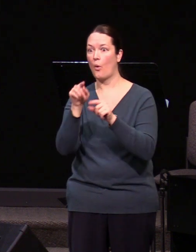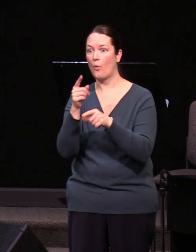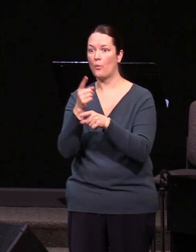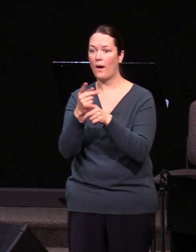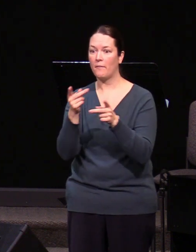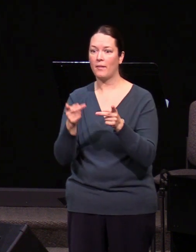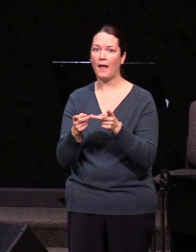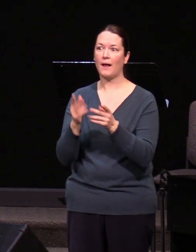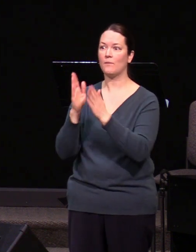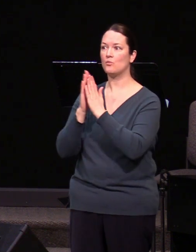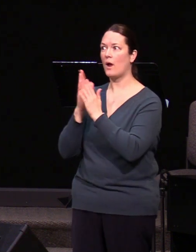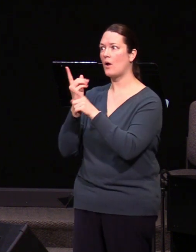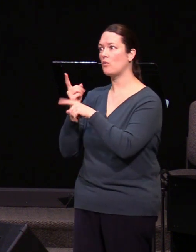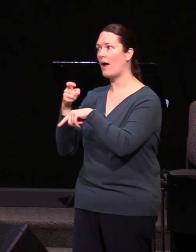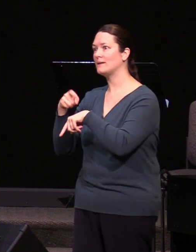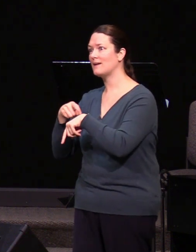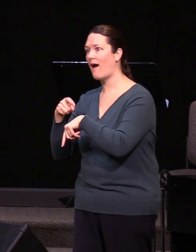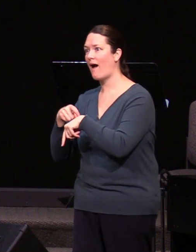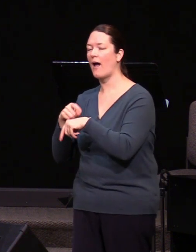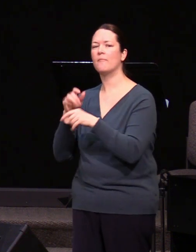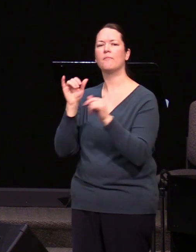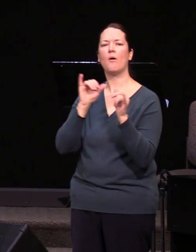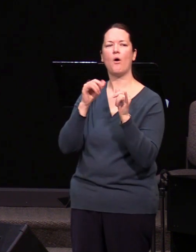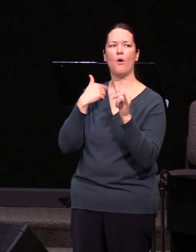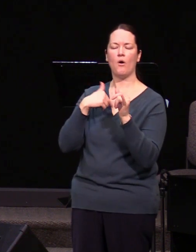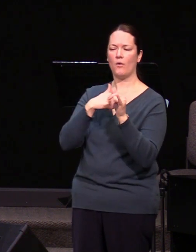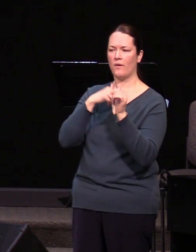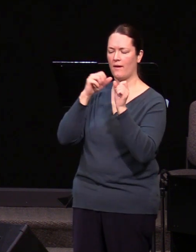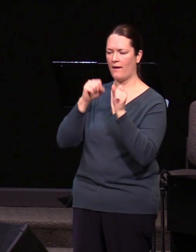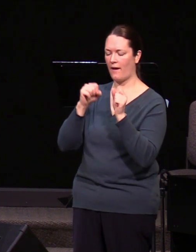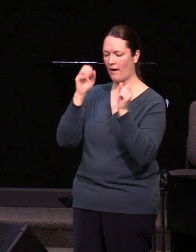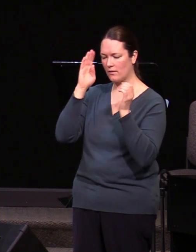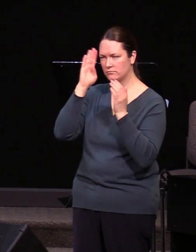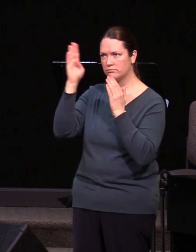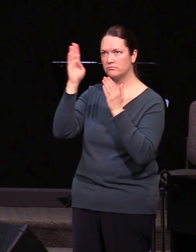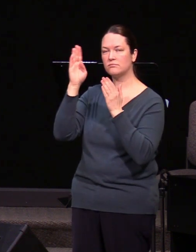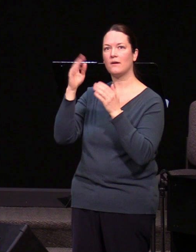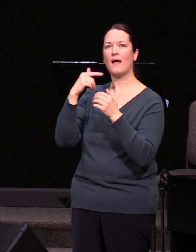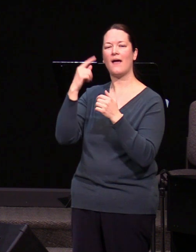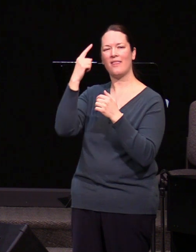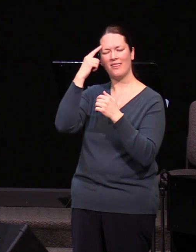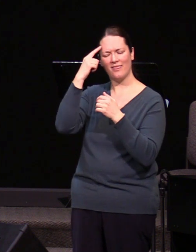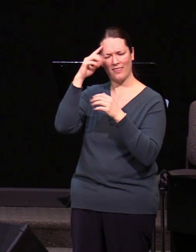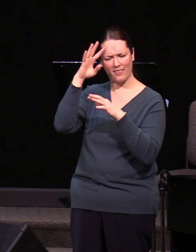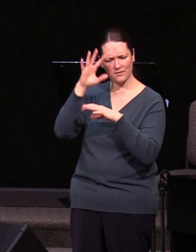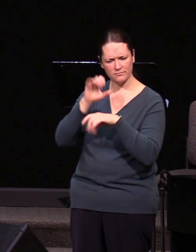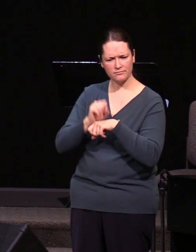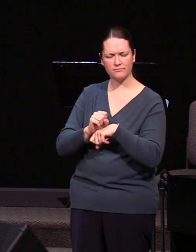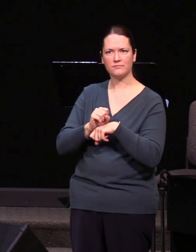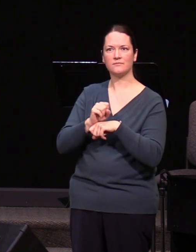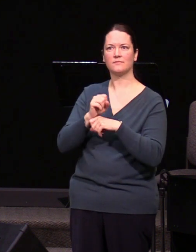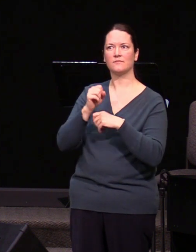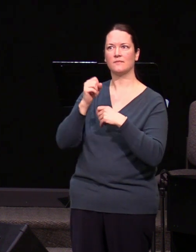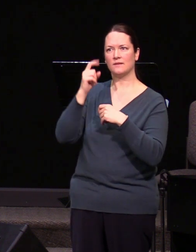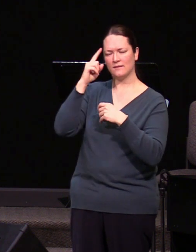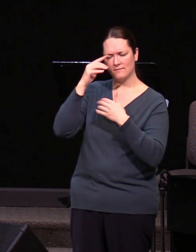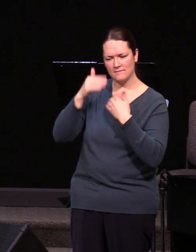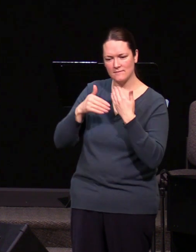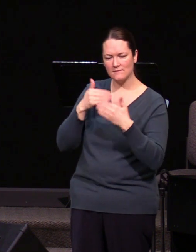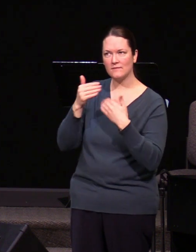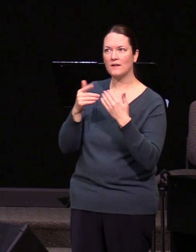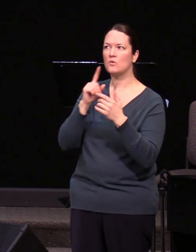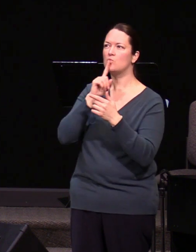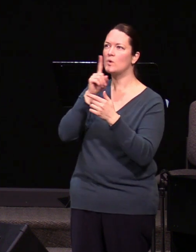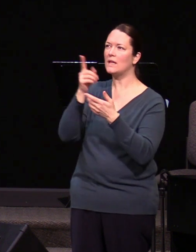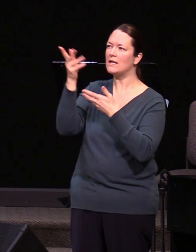places or praying at the right times, but getting ourselves in the headspace, in the position to have a